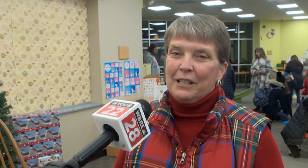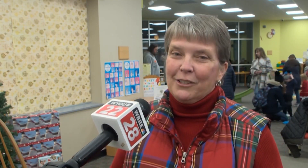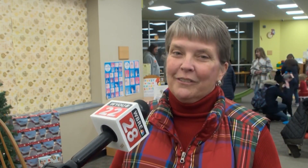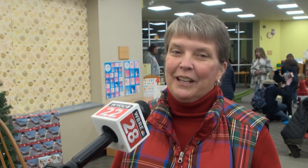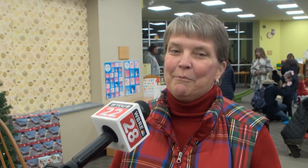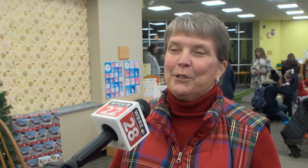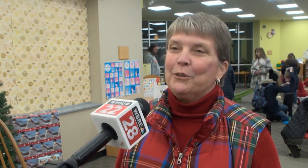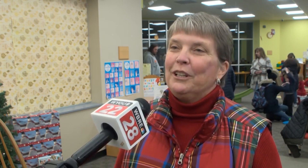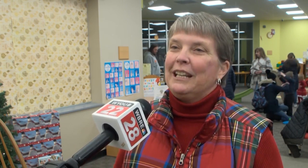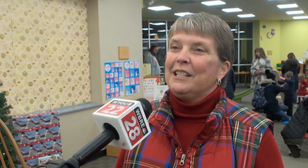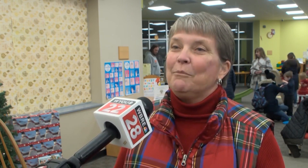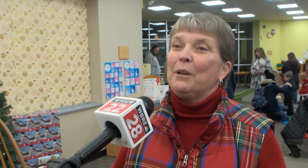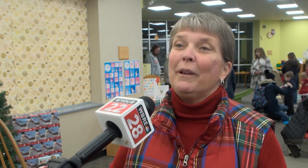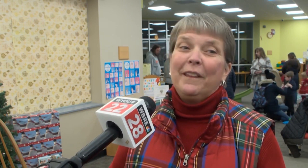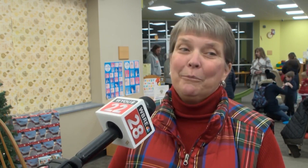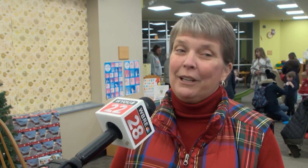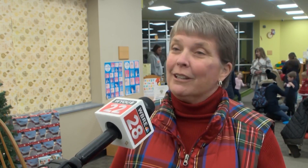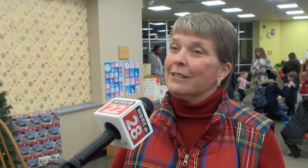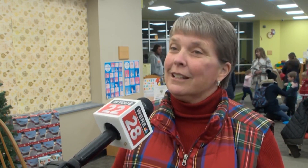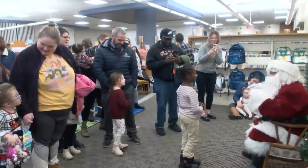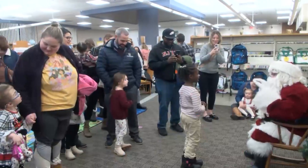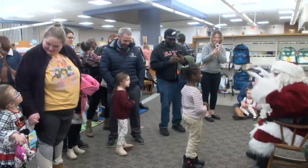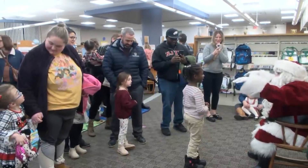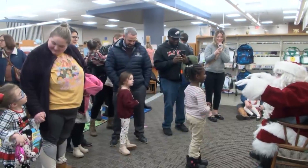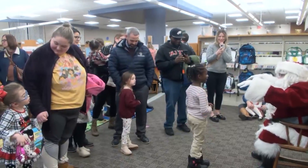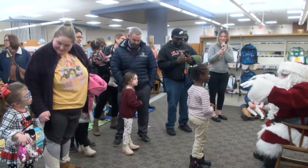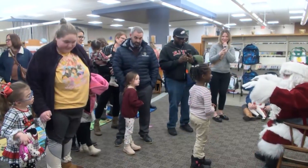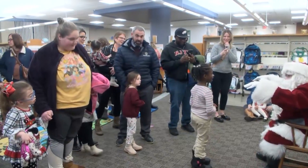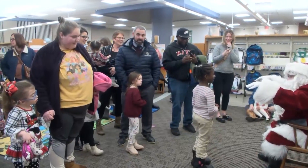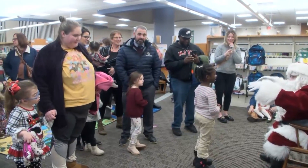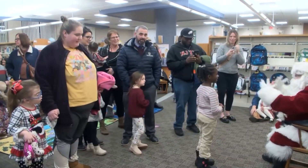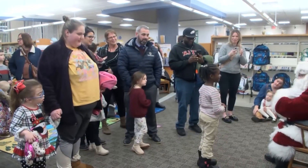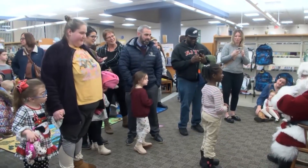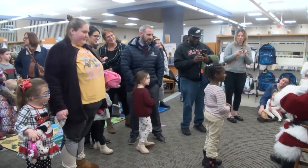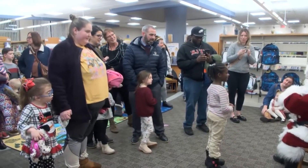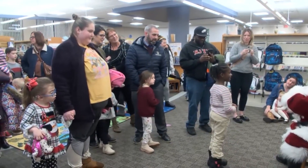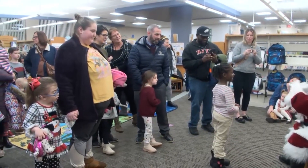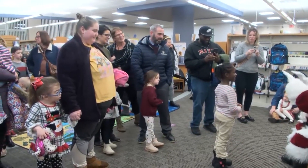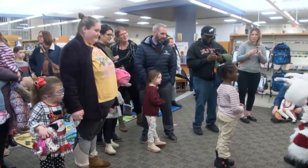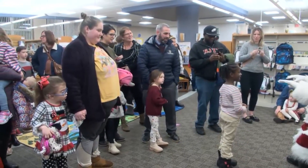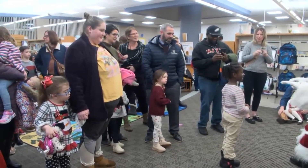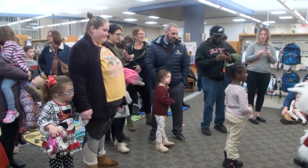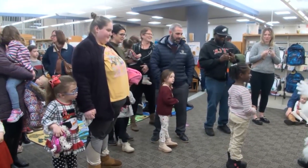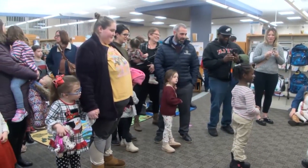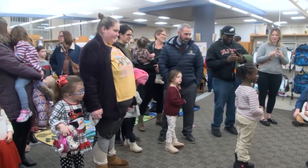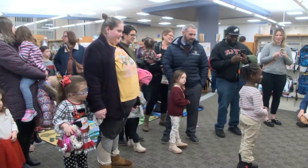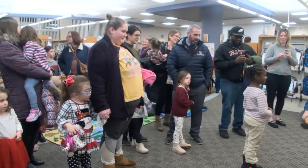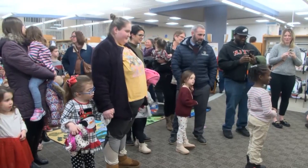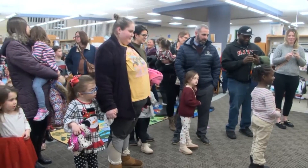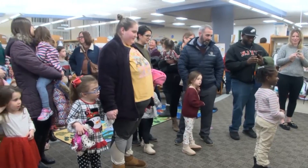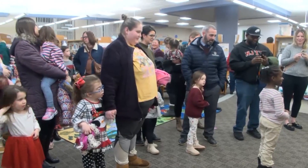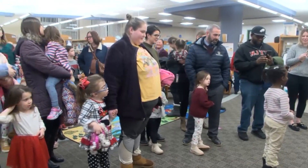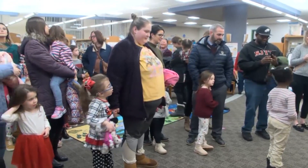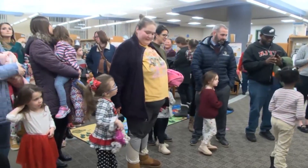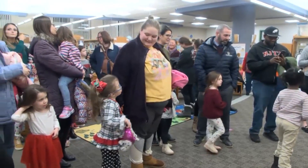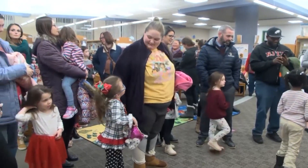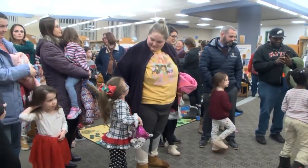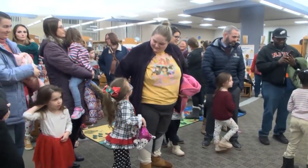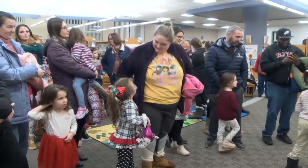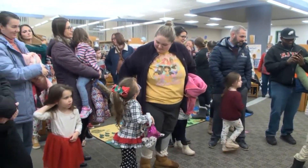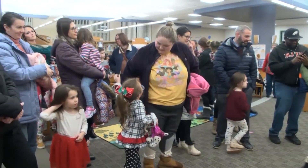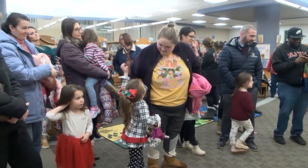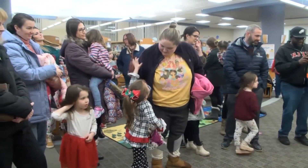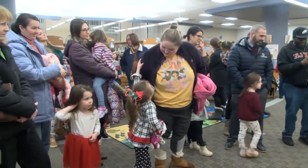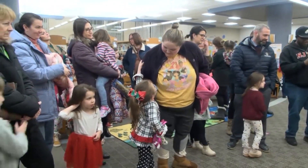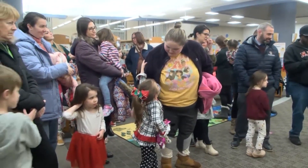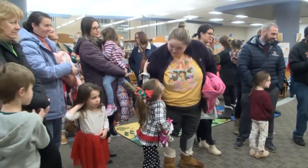that we serve an opportunity to be with their peers, their hearing peers in the community, and to do something that all of the kids do, but making sure